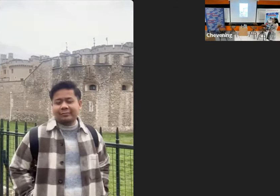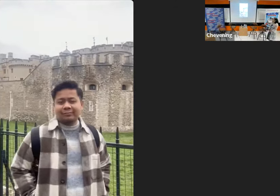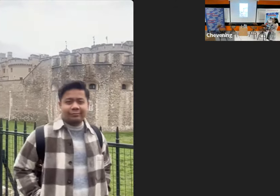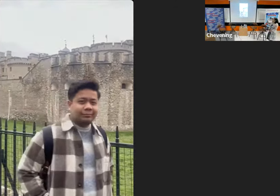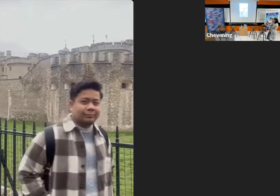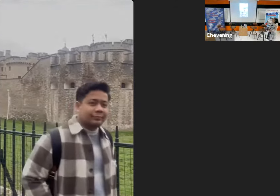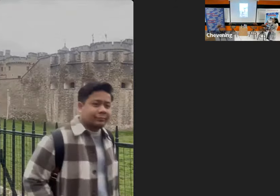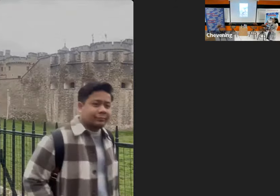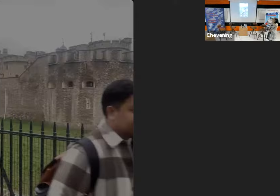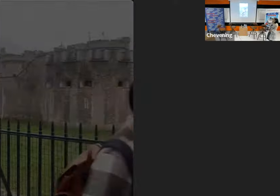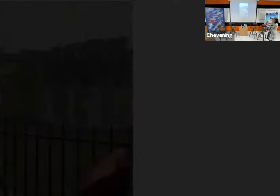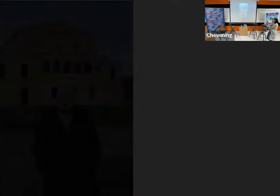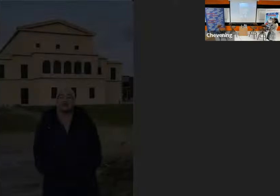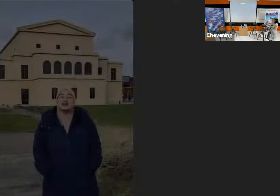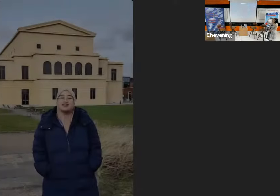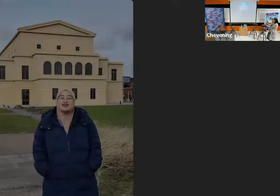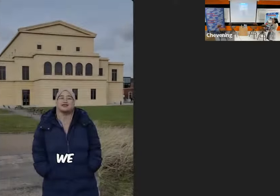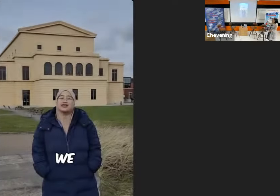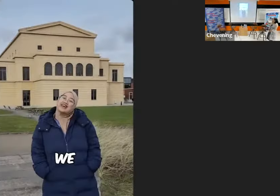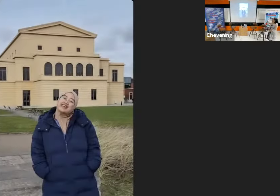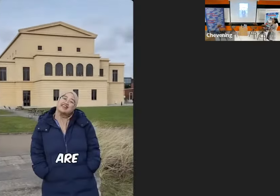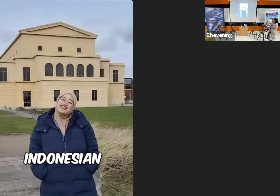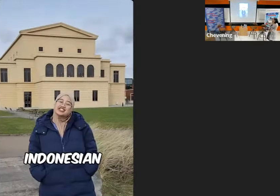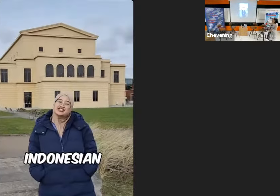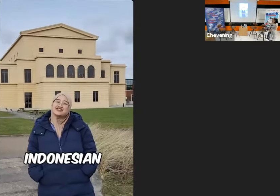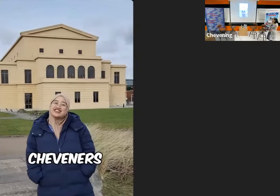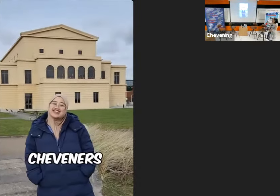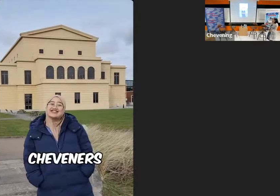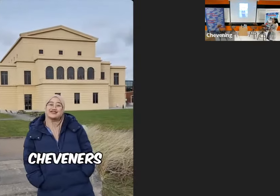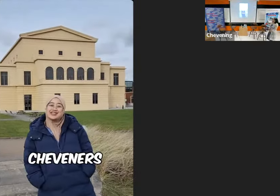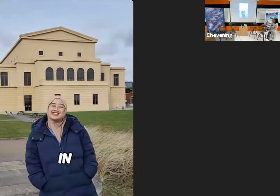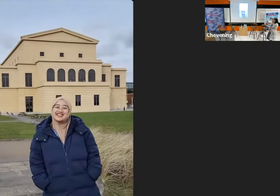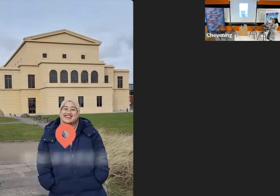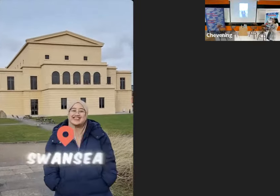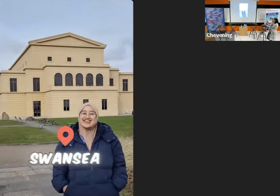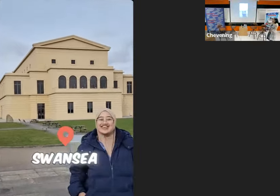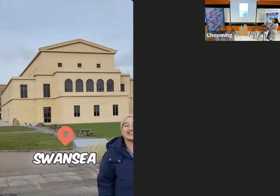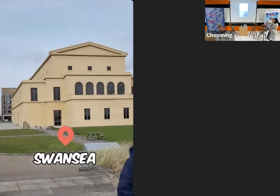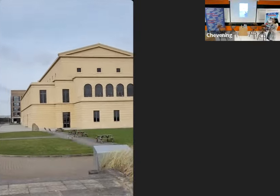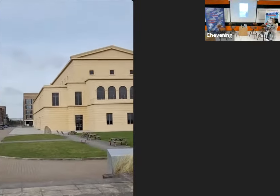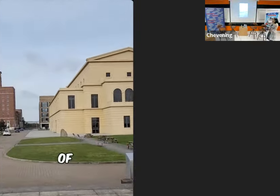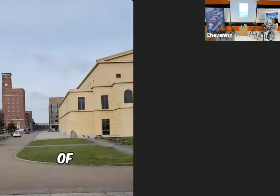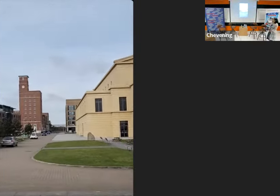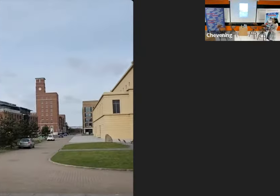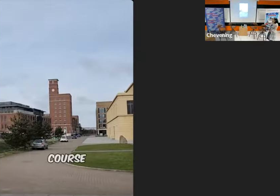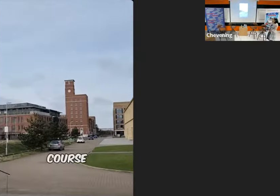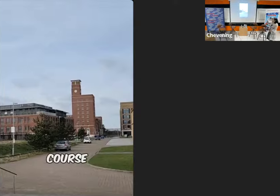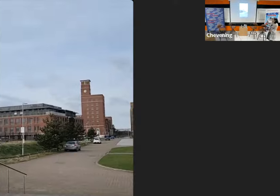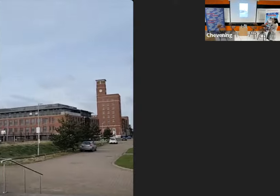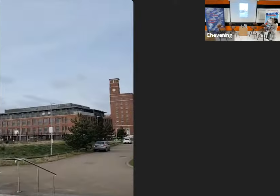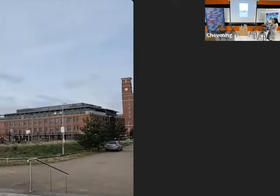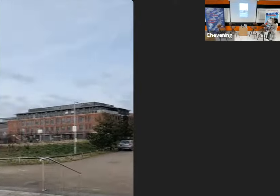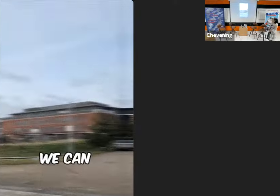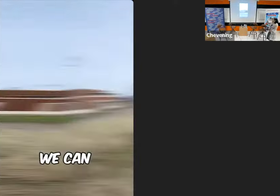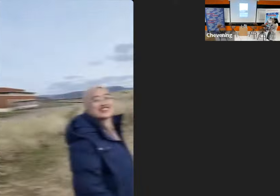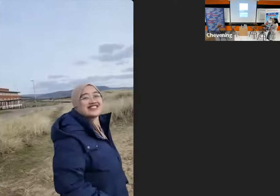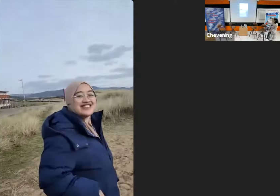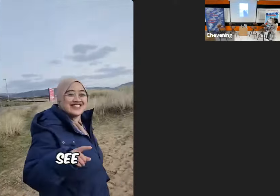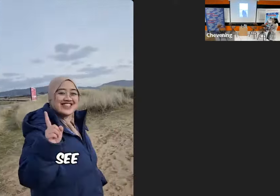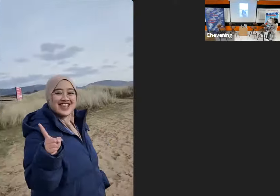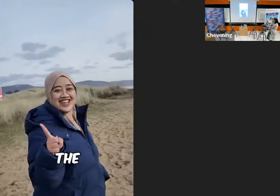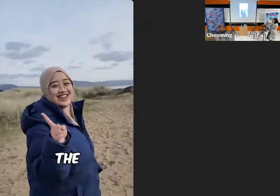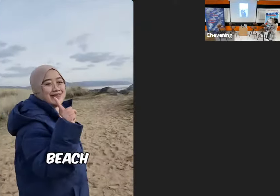gas industry we are Indonesian cheer in SW of course